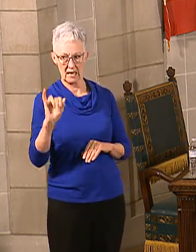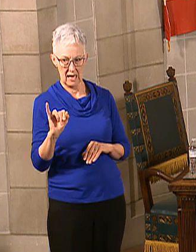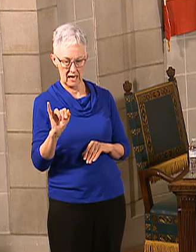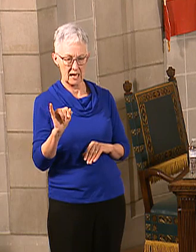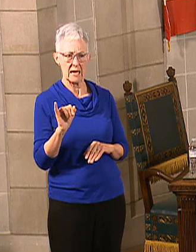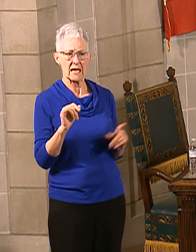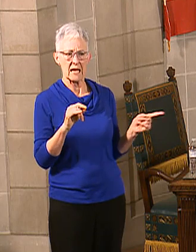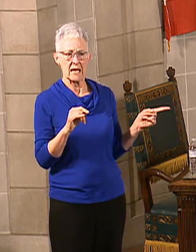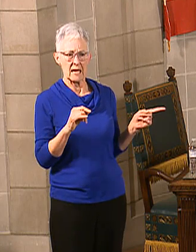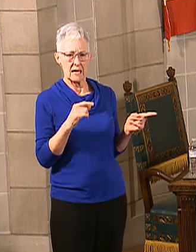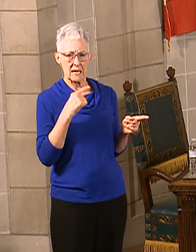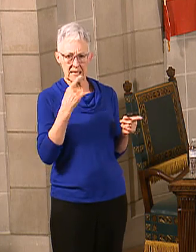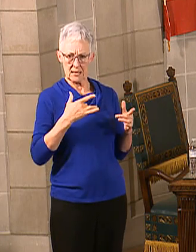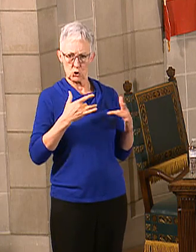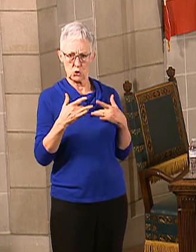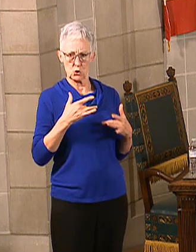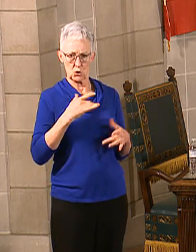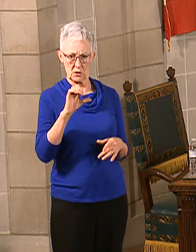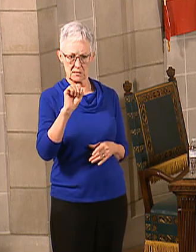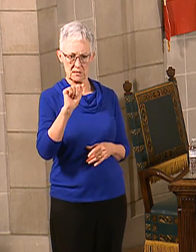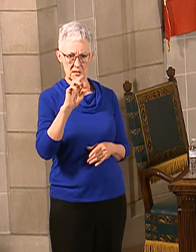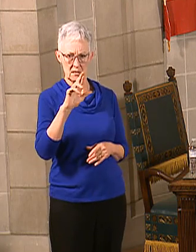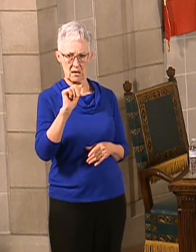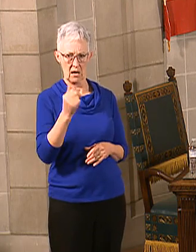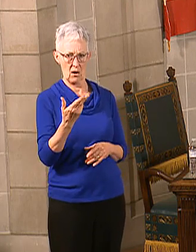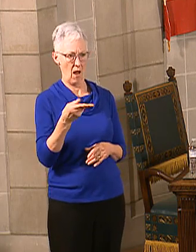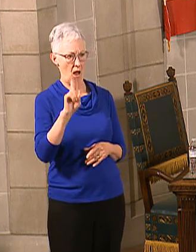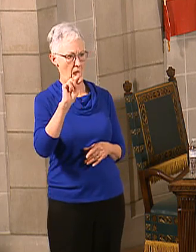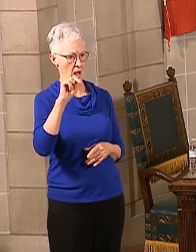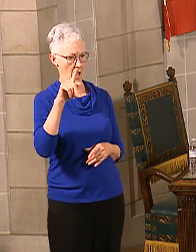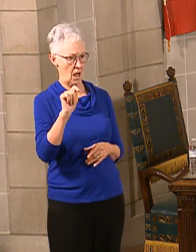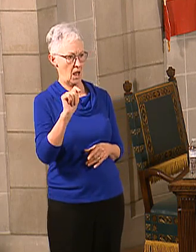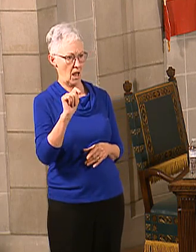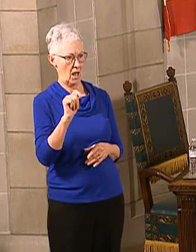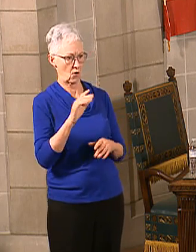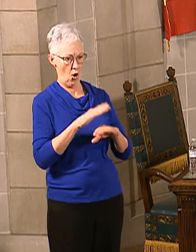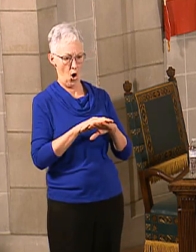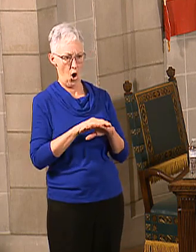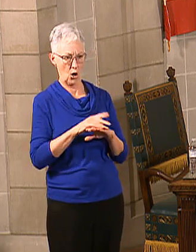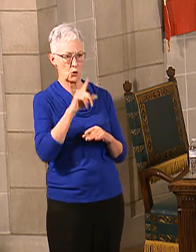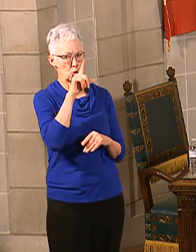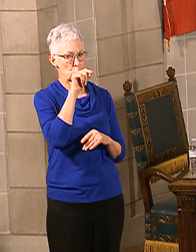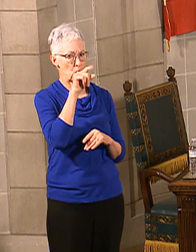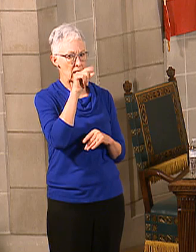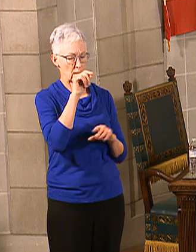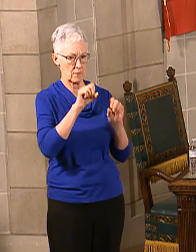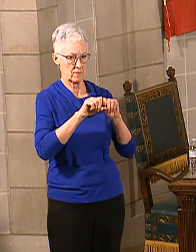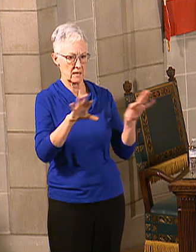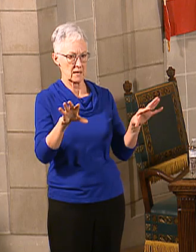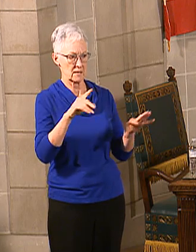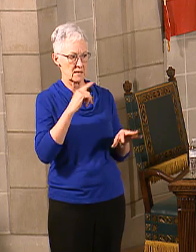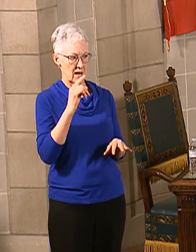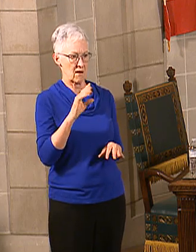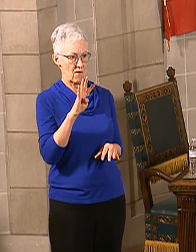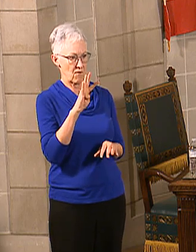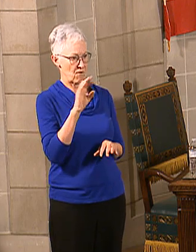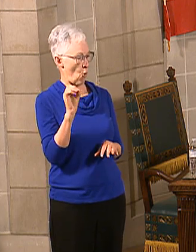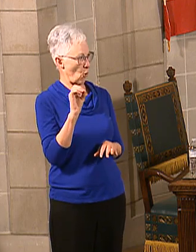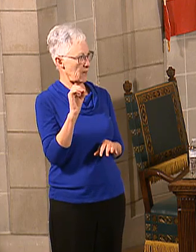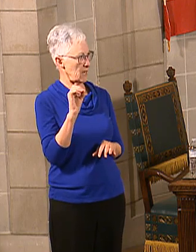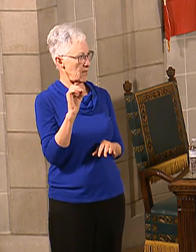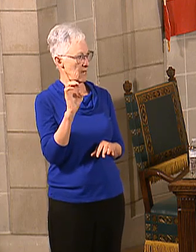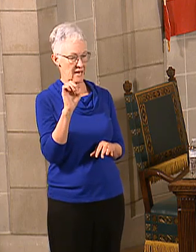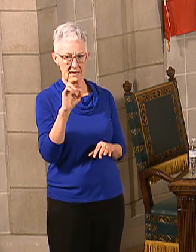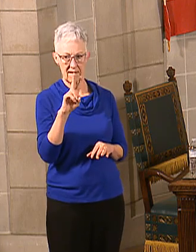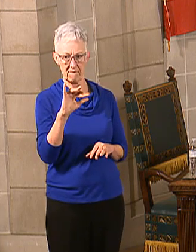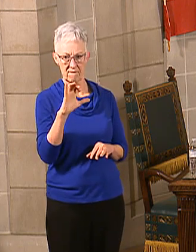to the concerns that Senator Hunt shared via Twitter about an hour ago that 40 evictions have been scheduled to occur today in Omaha, I'm wondering if the governor